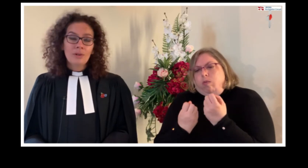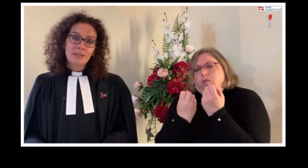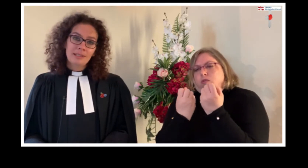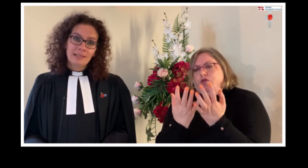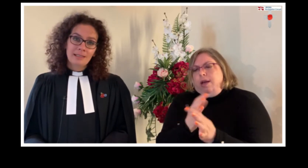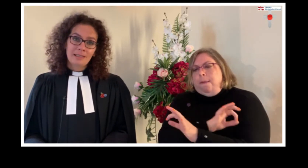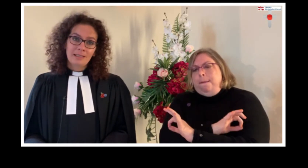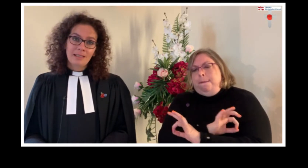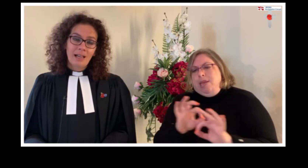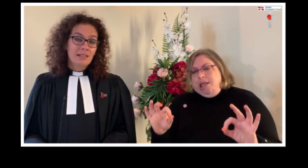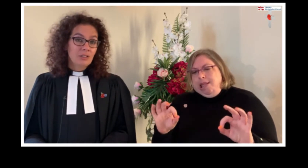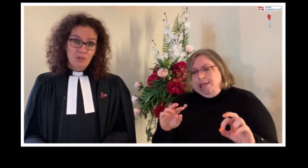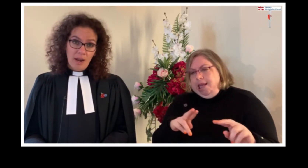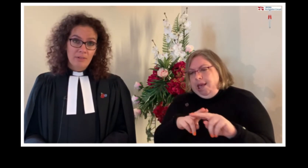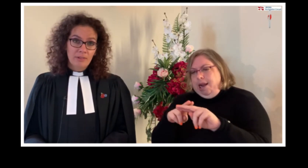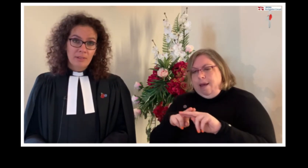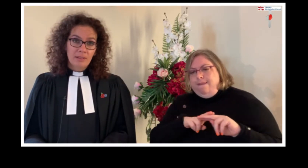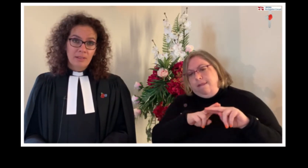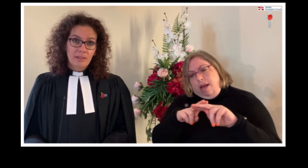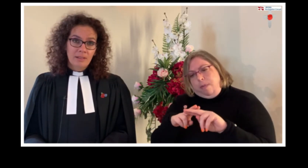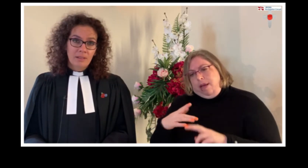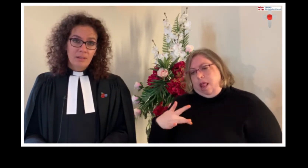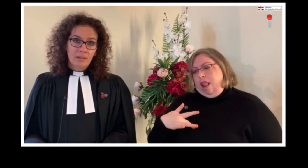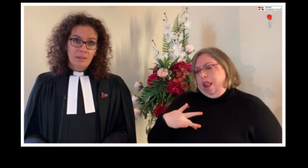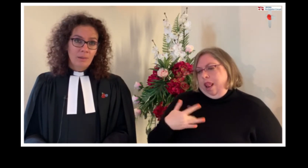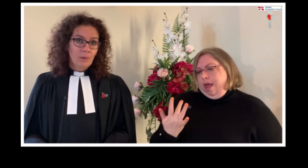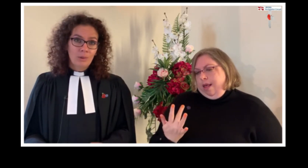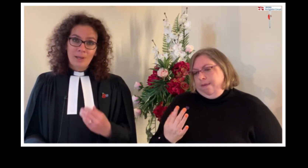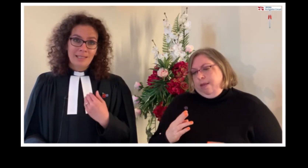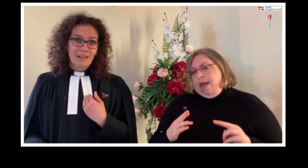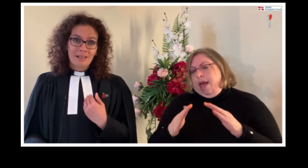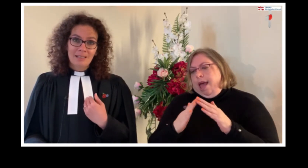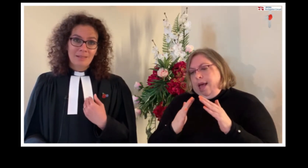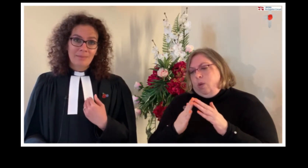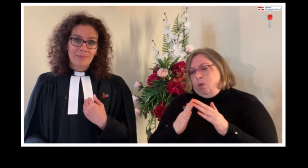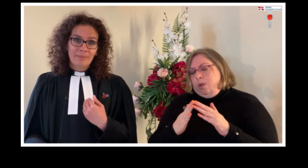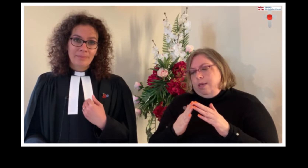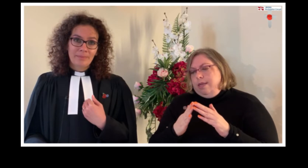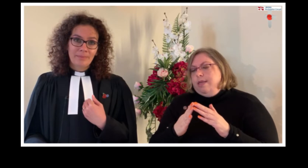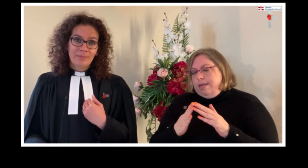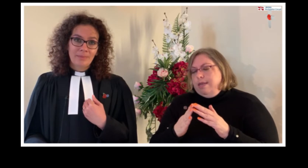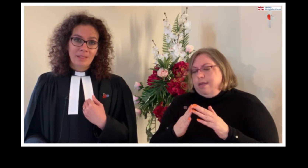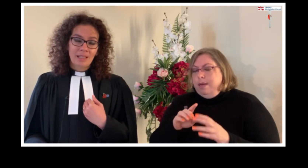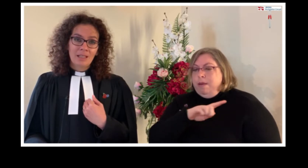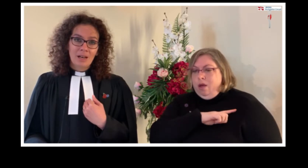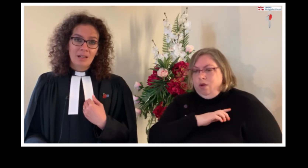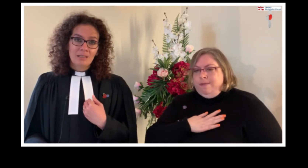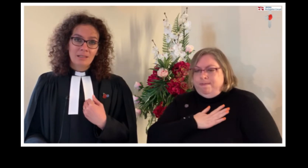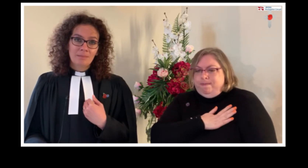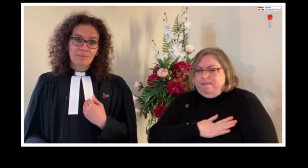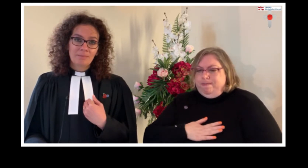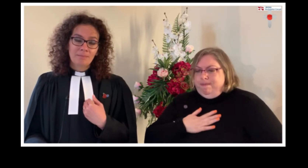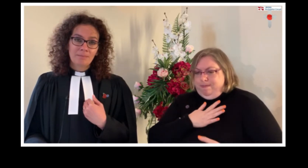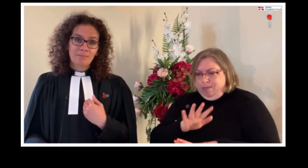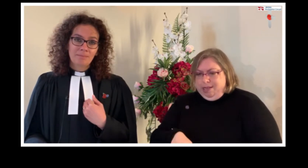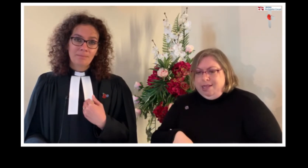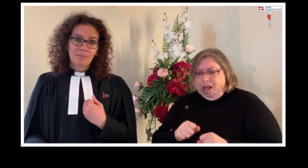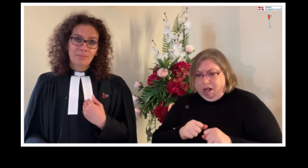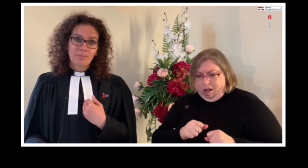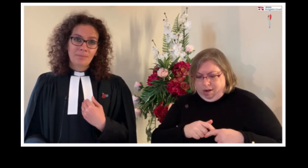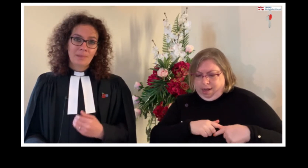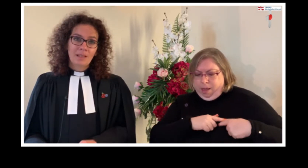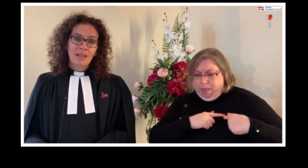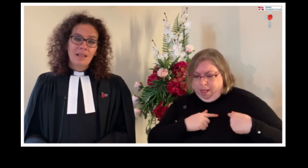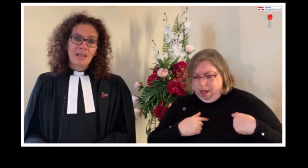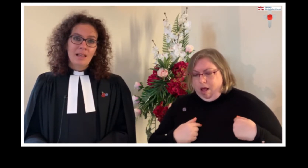because wars and strife always start in the heart.